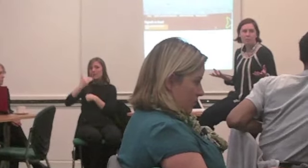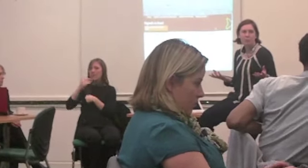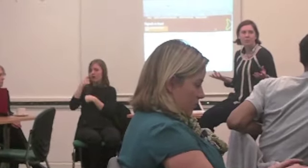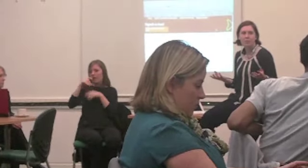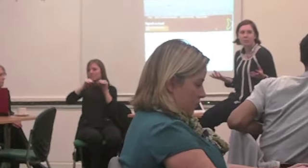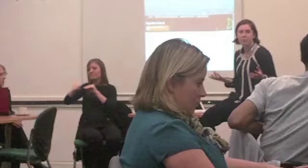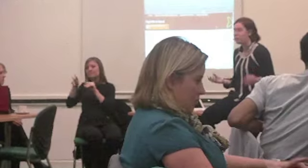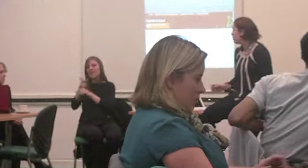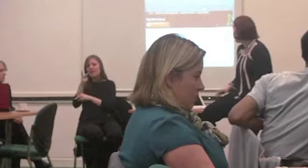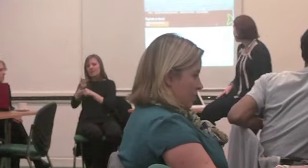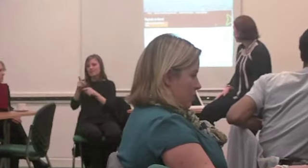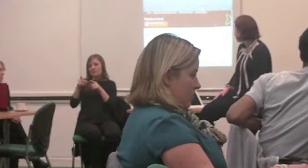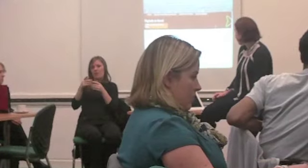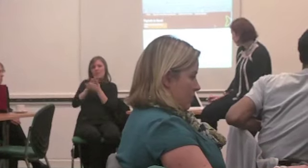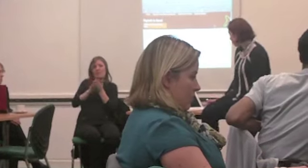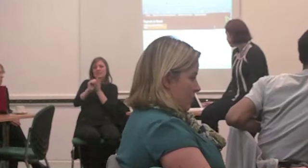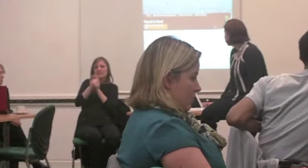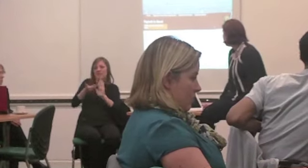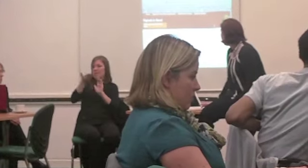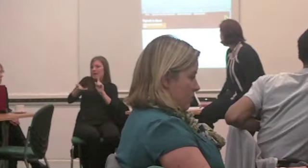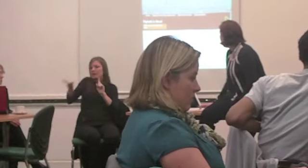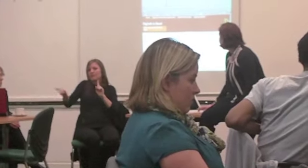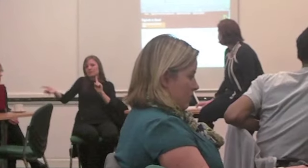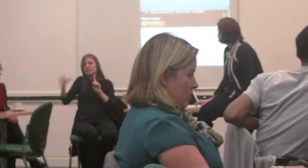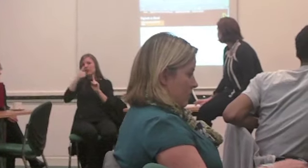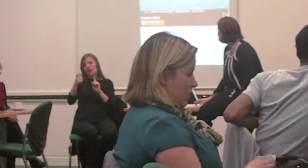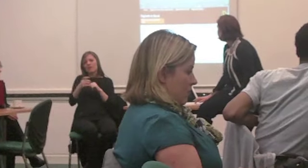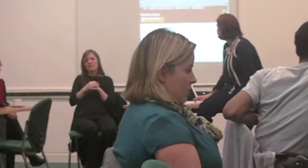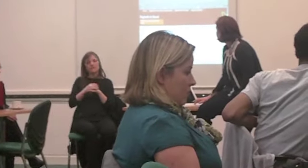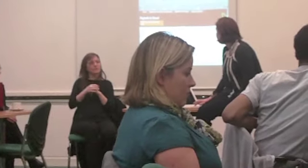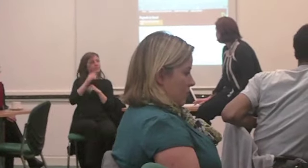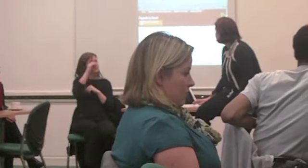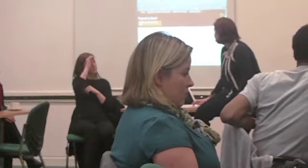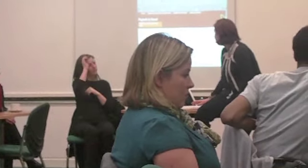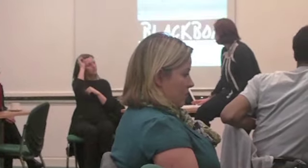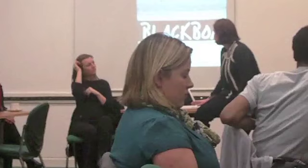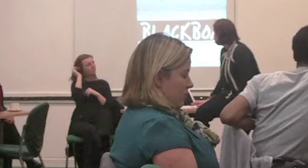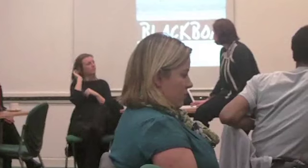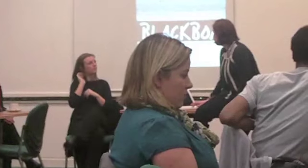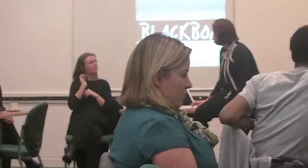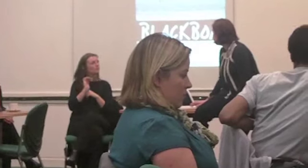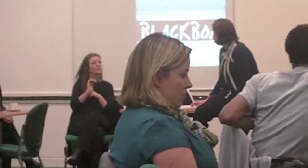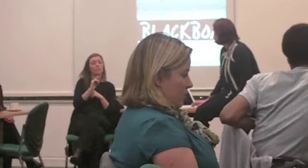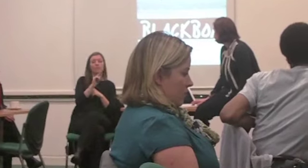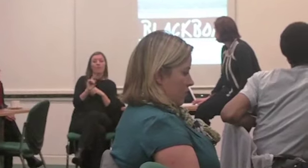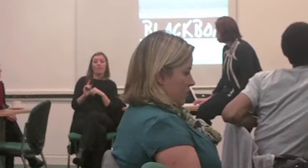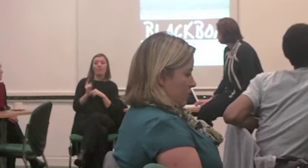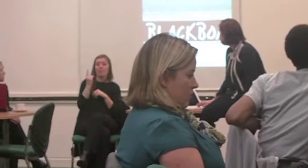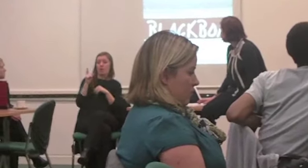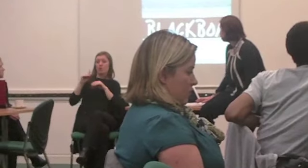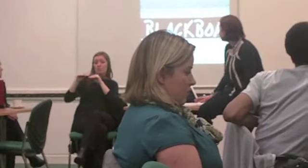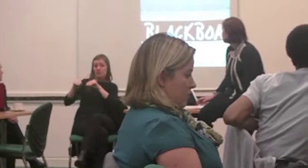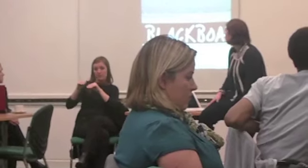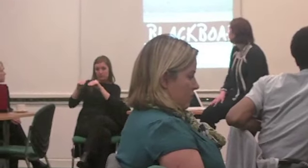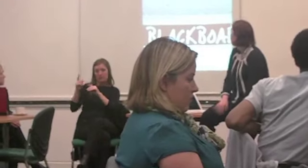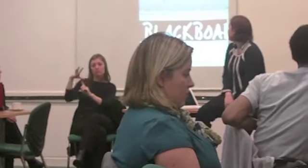these publishing skills to talk about whatever it is they want. One of the first sessions we did was in a place